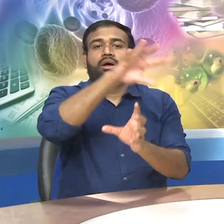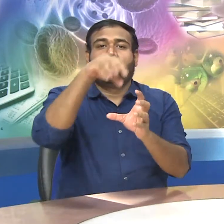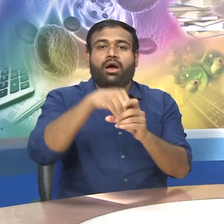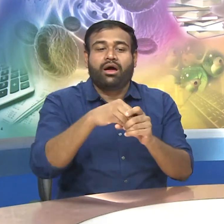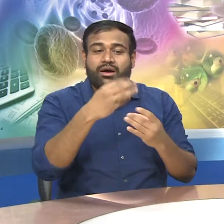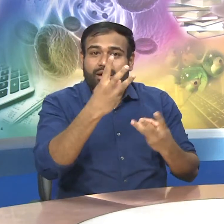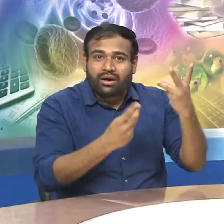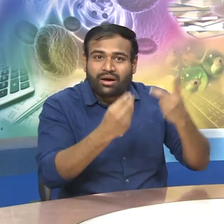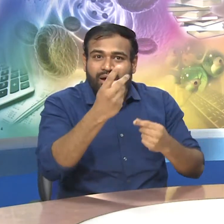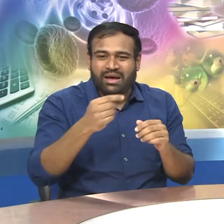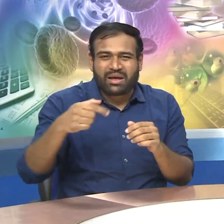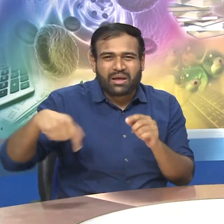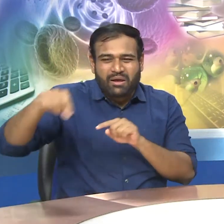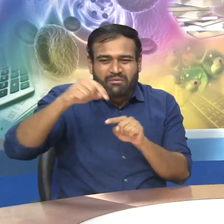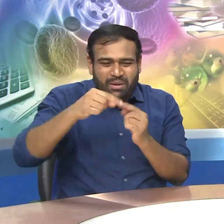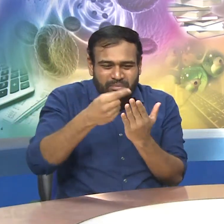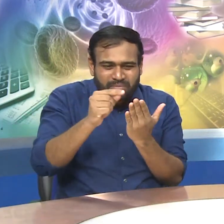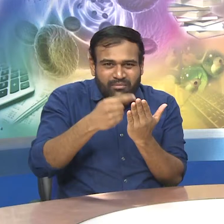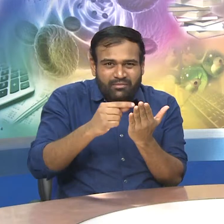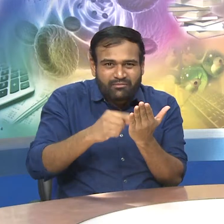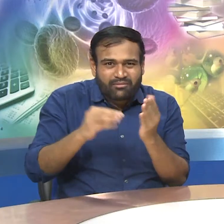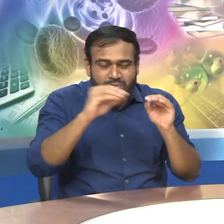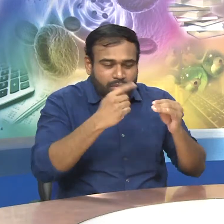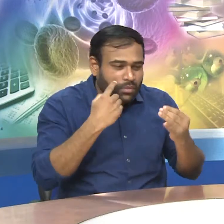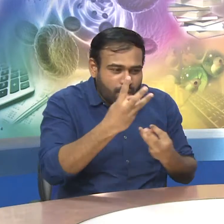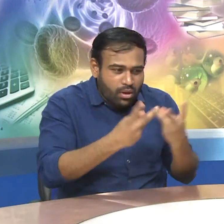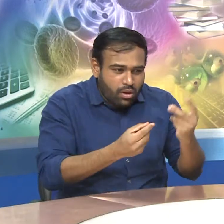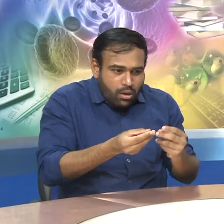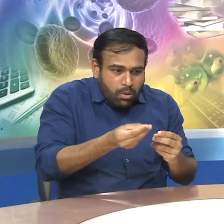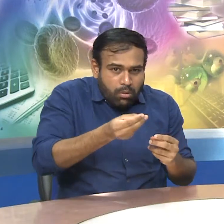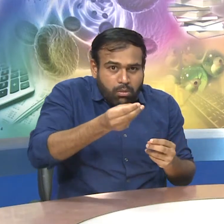the form of a ranked choice ballot.